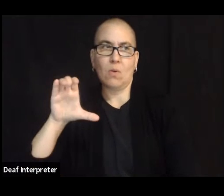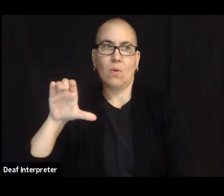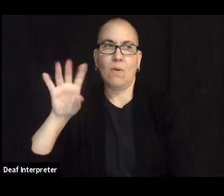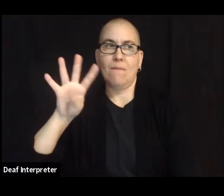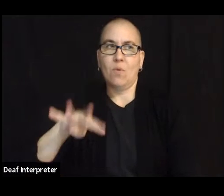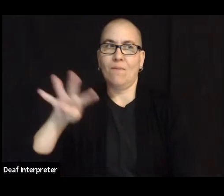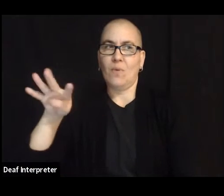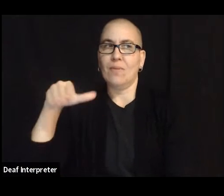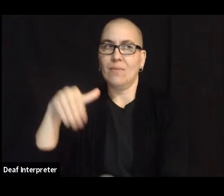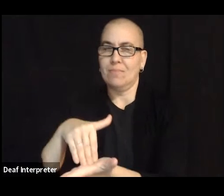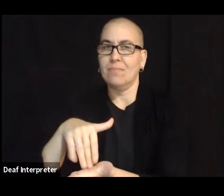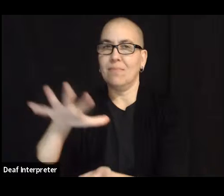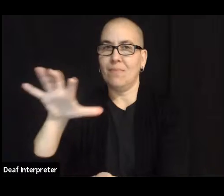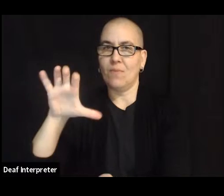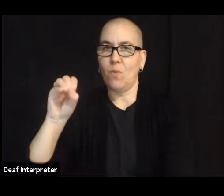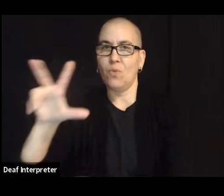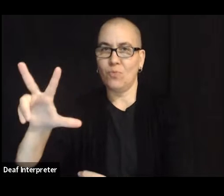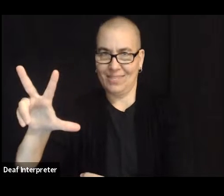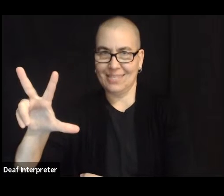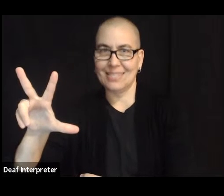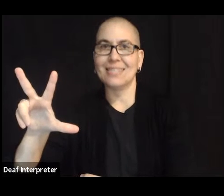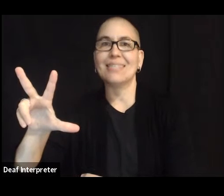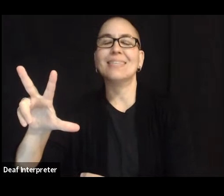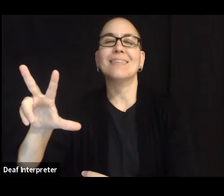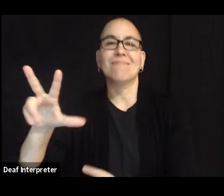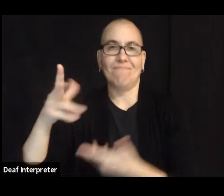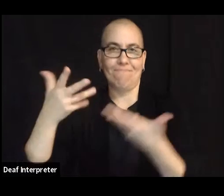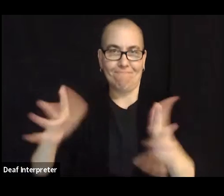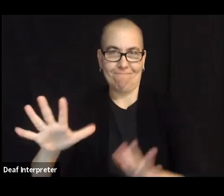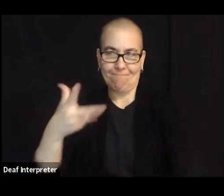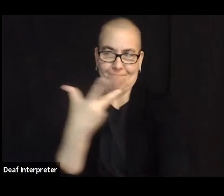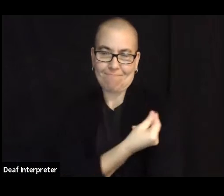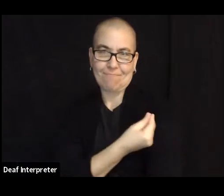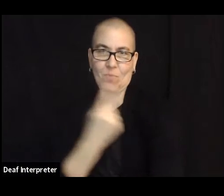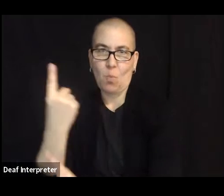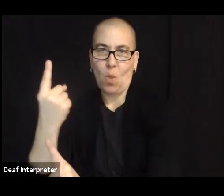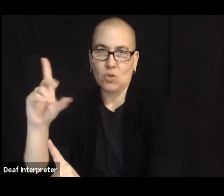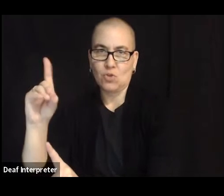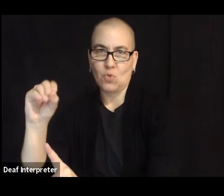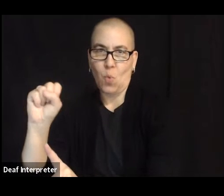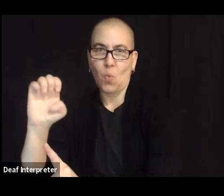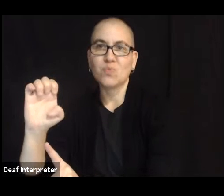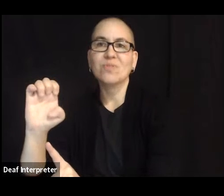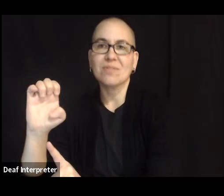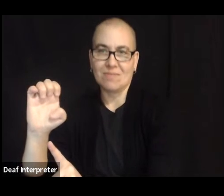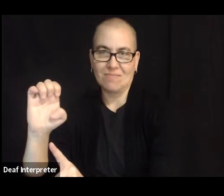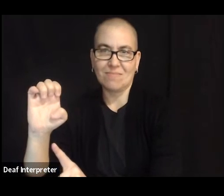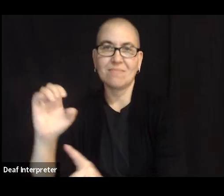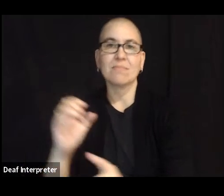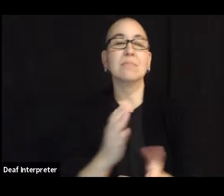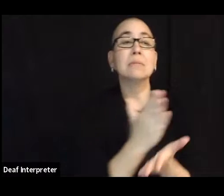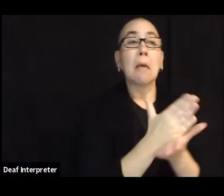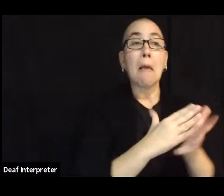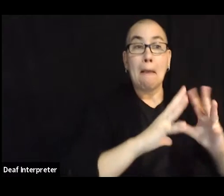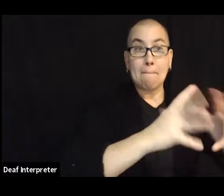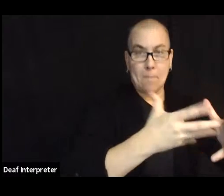144,503, meaning that some people have received more than one dose. There have been